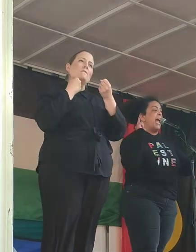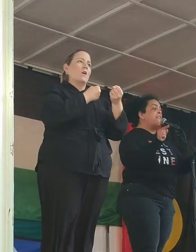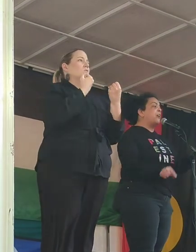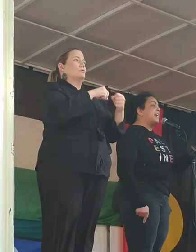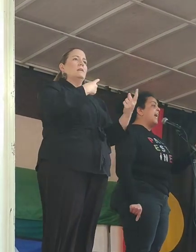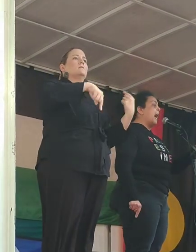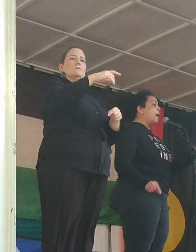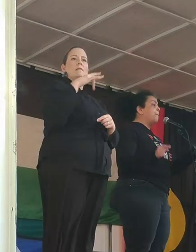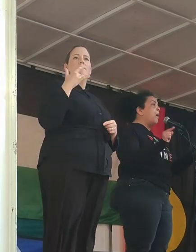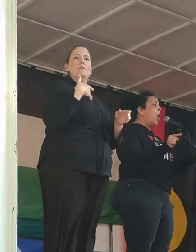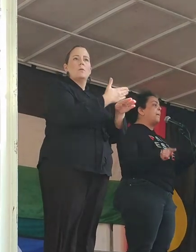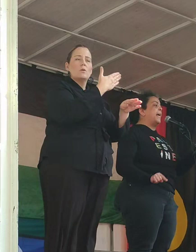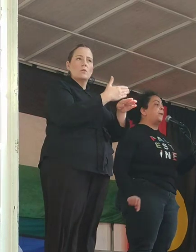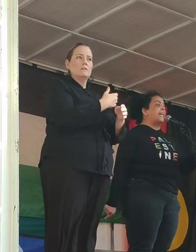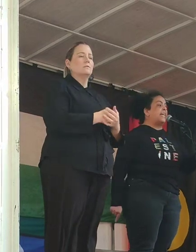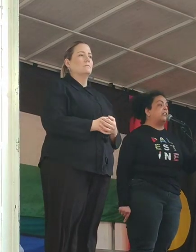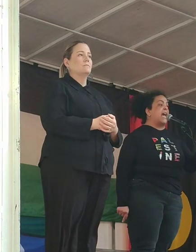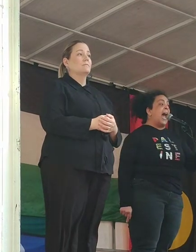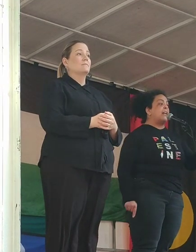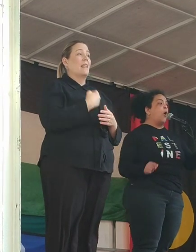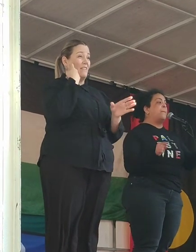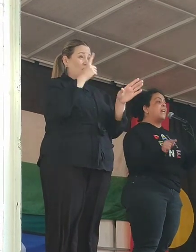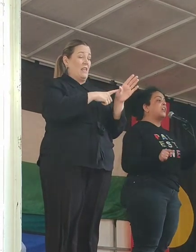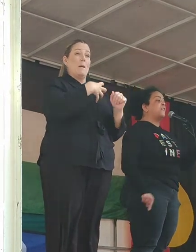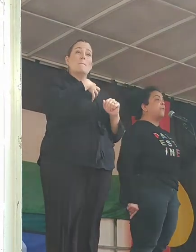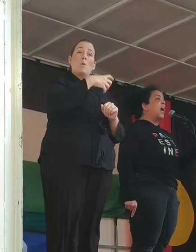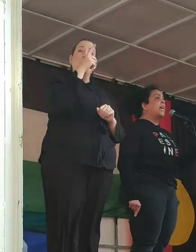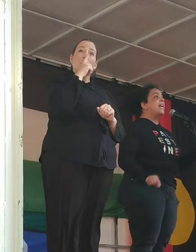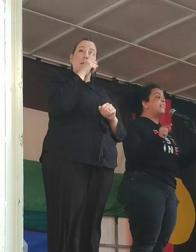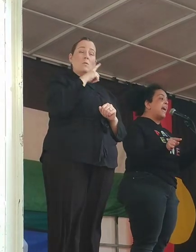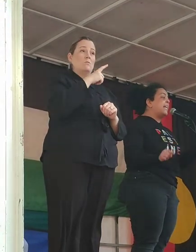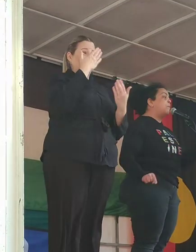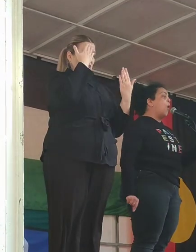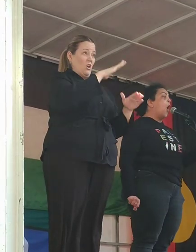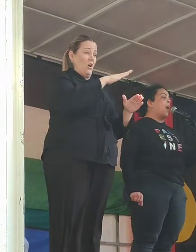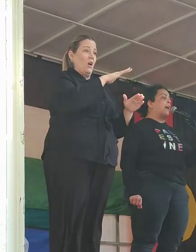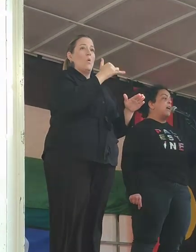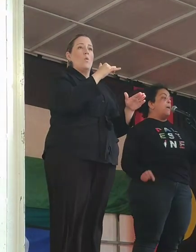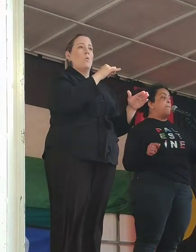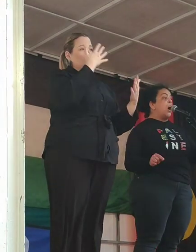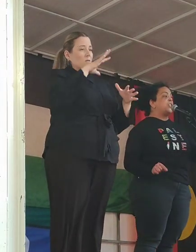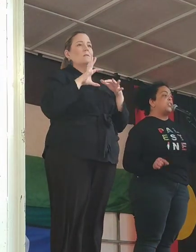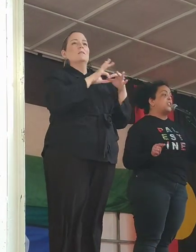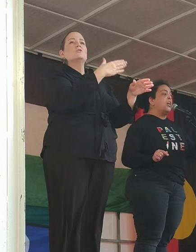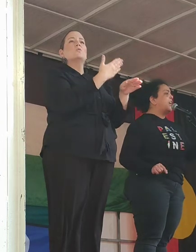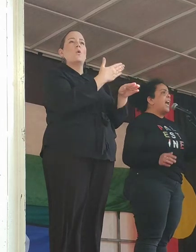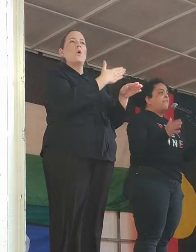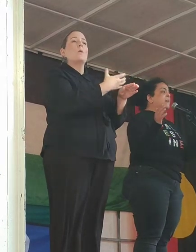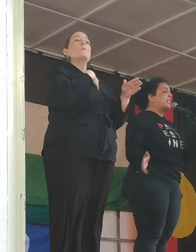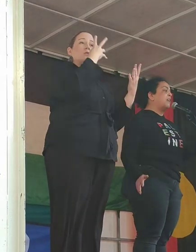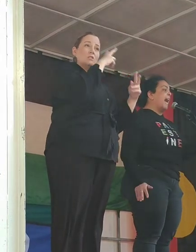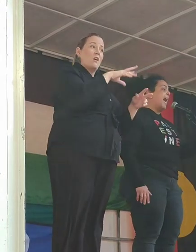living. Every year, more people are killed at or because of work than in war.